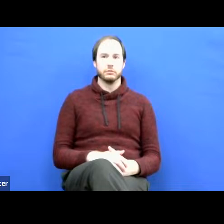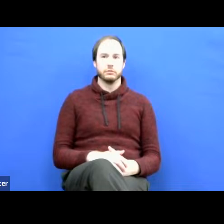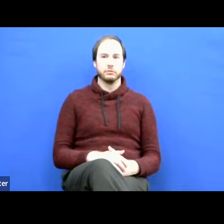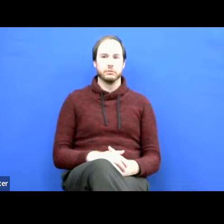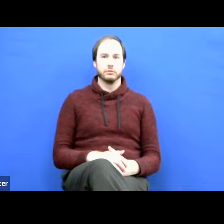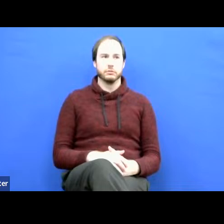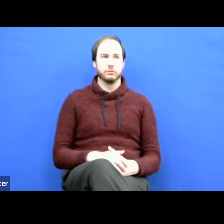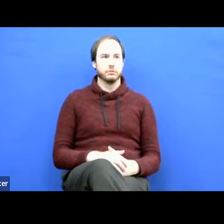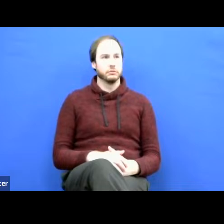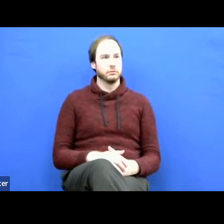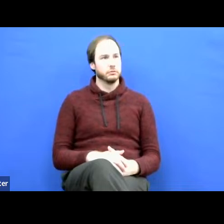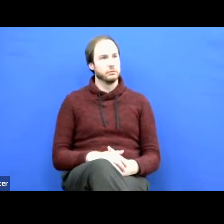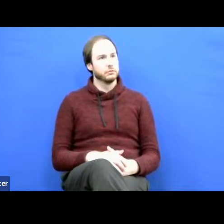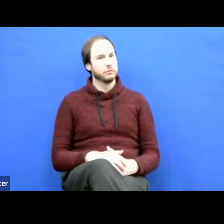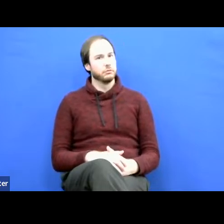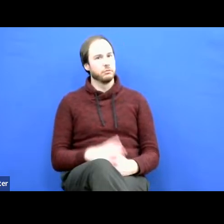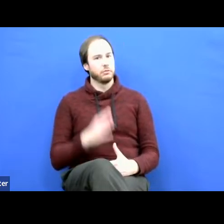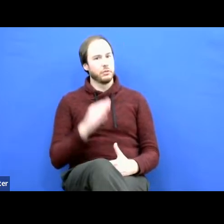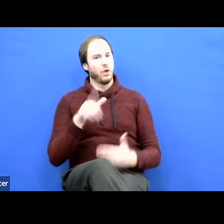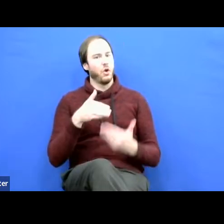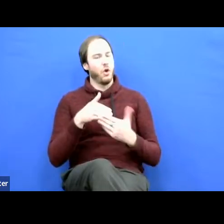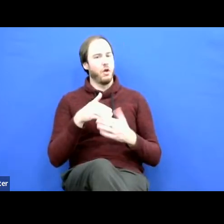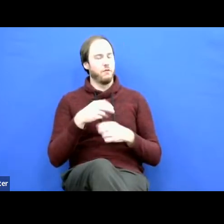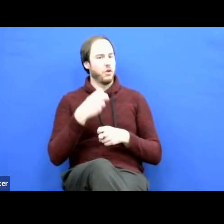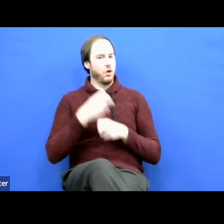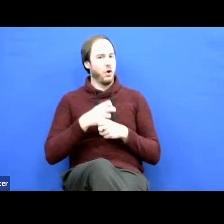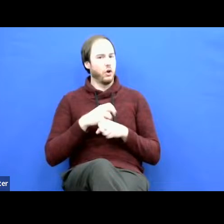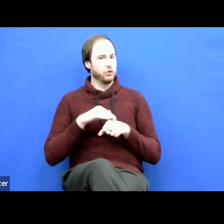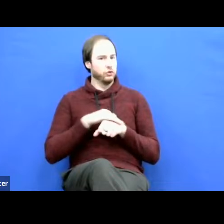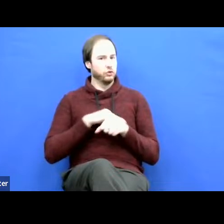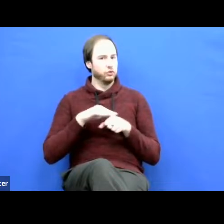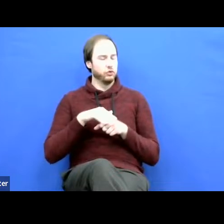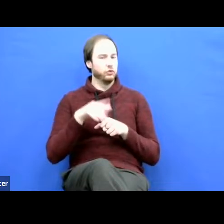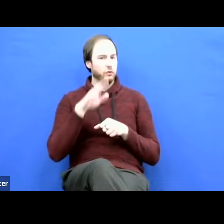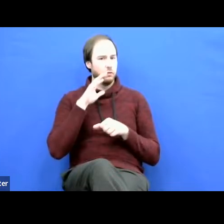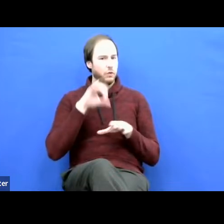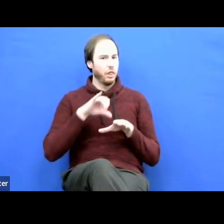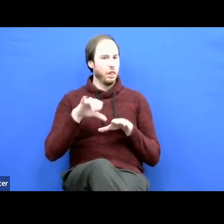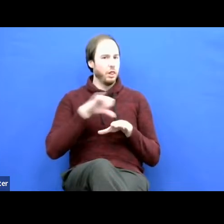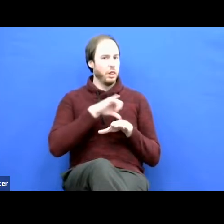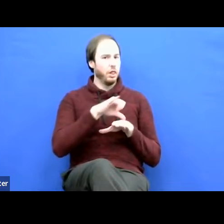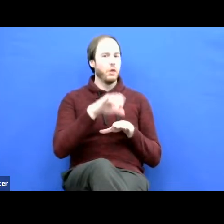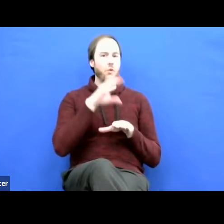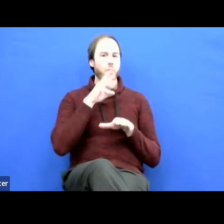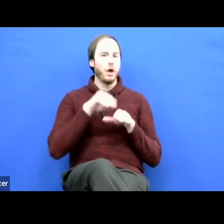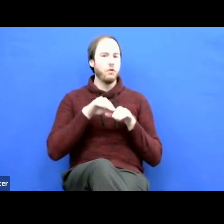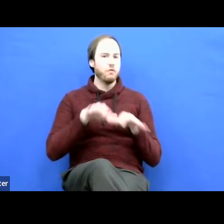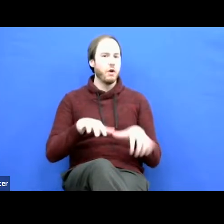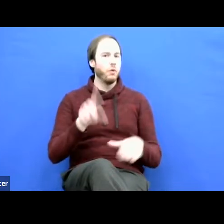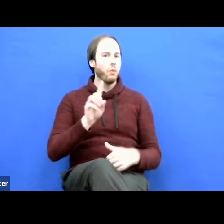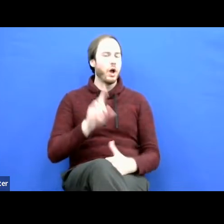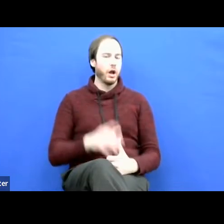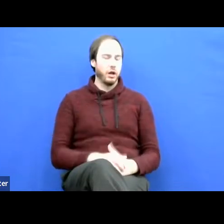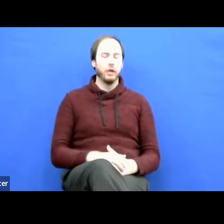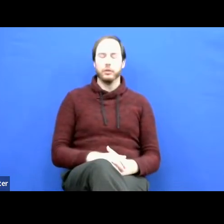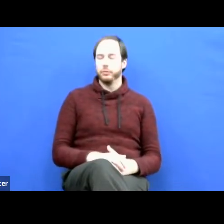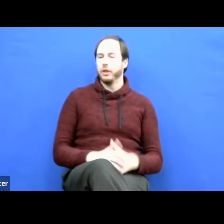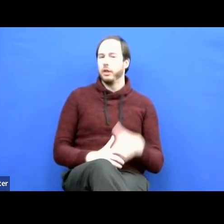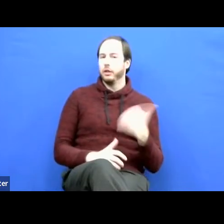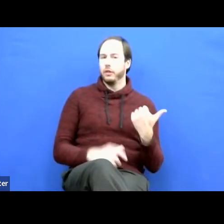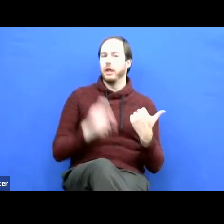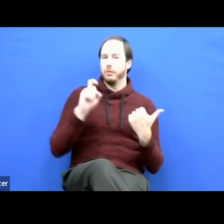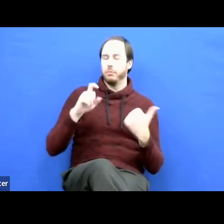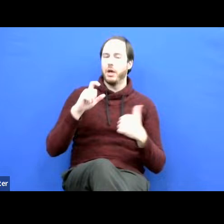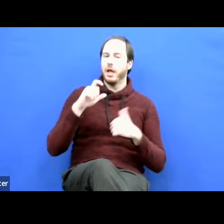So with all these hard surfaces that's been created, where all this runoff's gonna be going? That's what they have to put in a